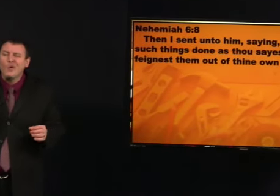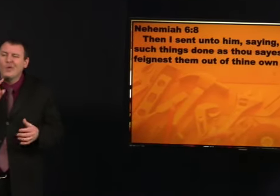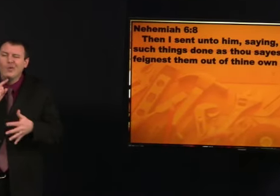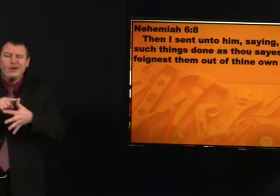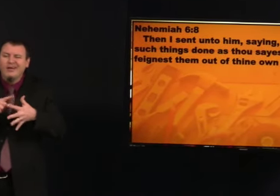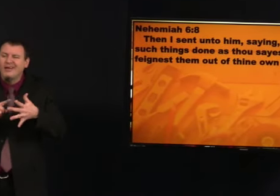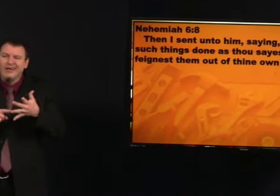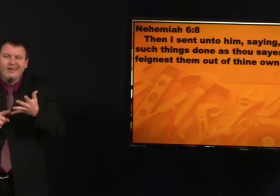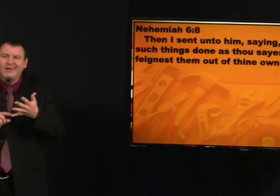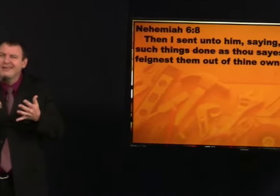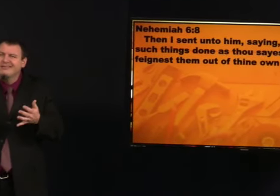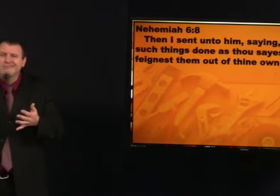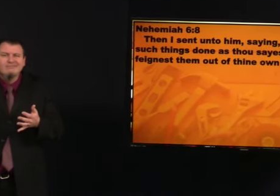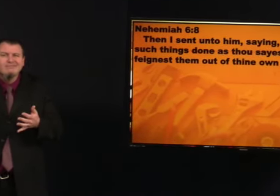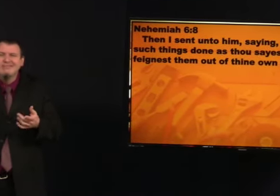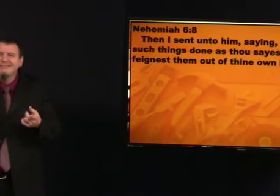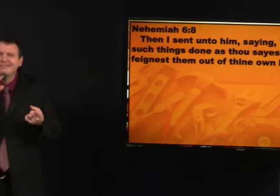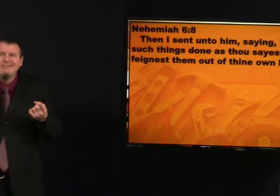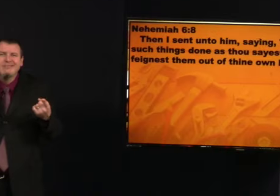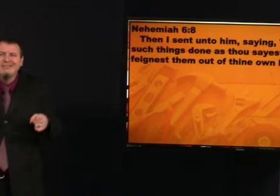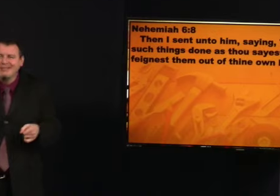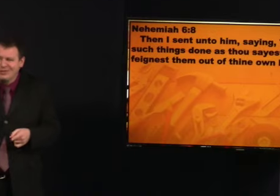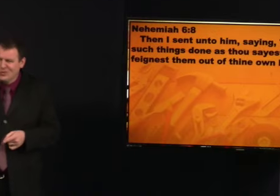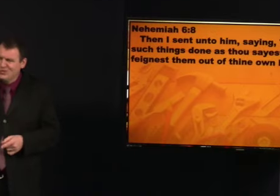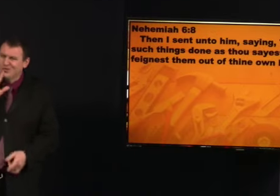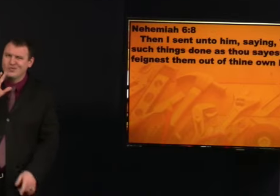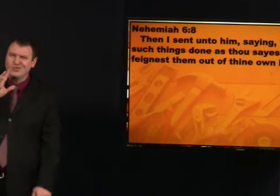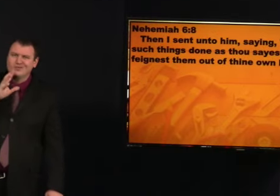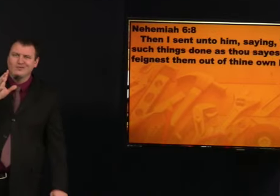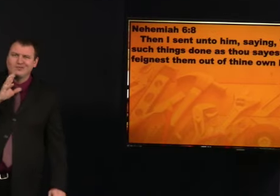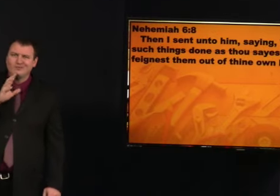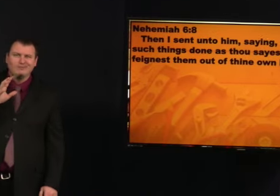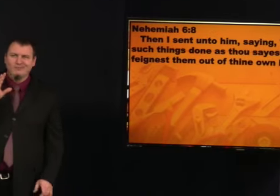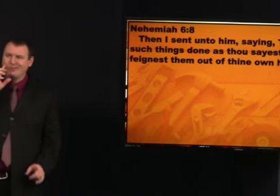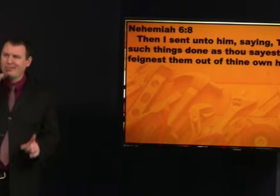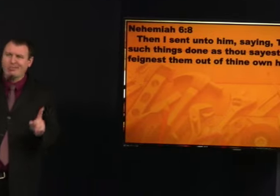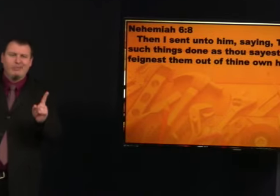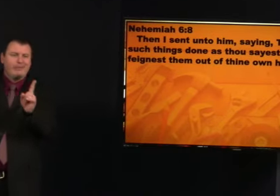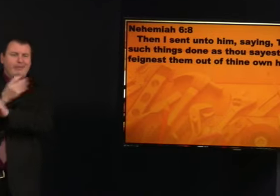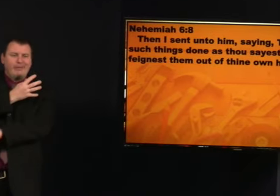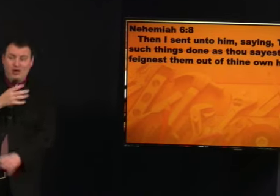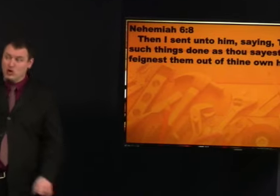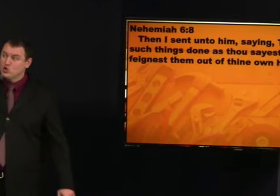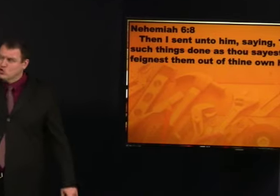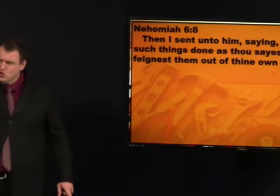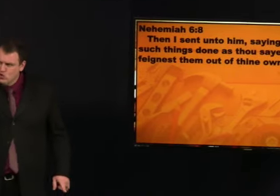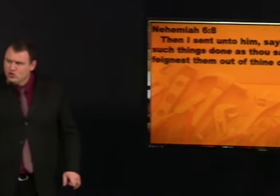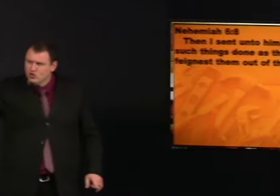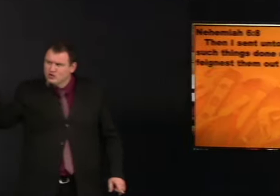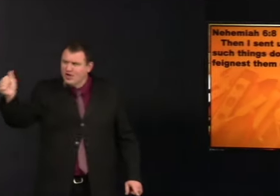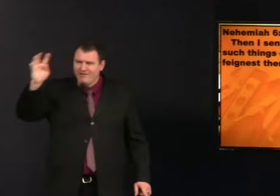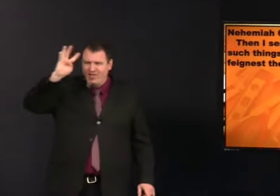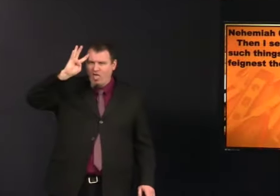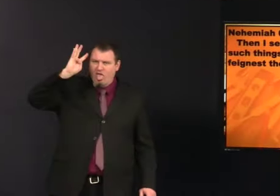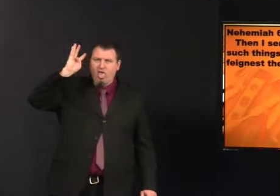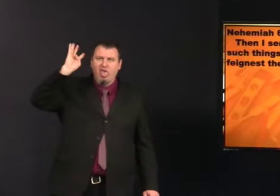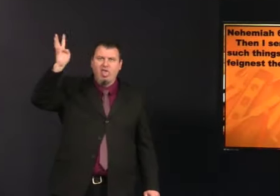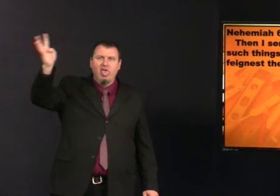Then I sent unto them saying, there are no such things done as thou sayest, but thou feignest them out of